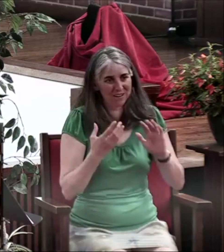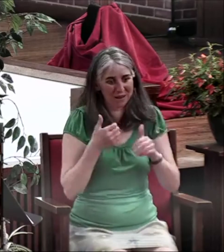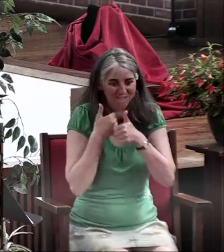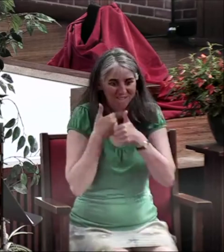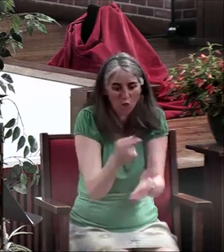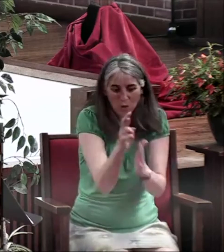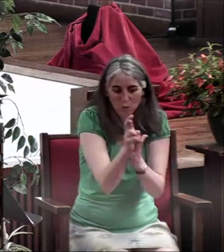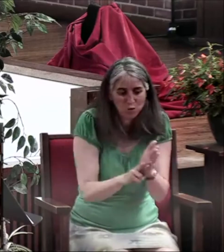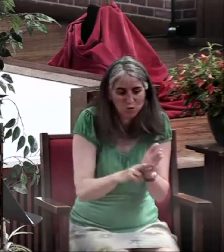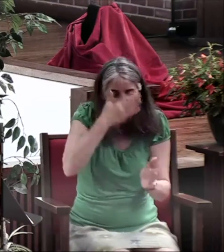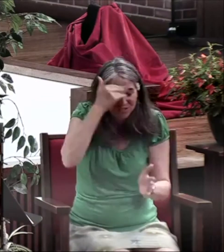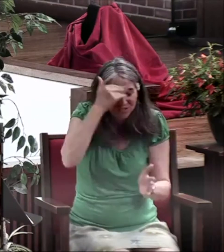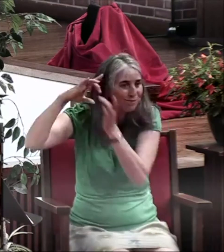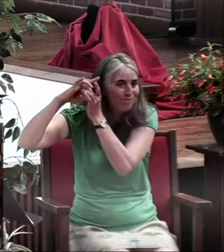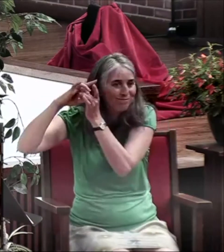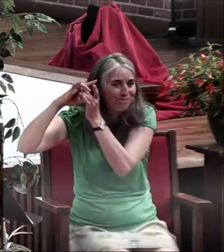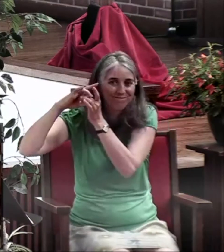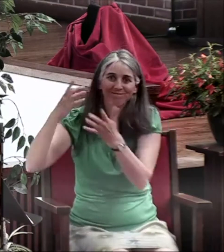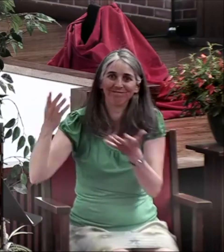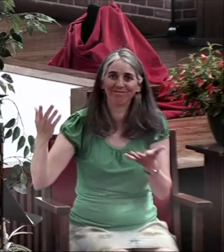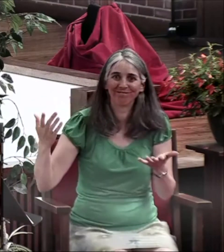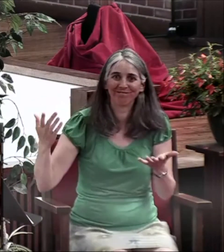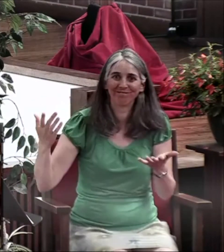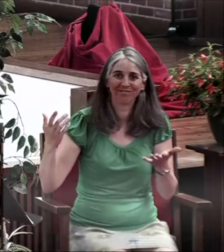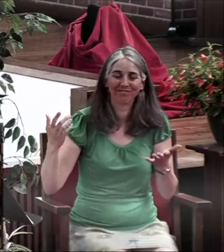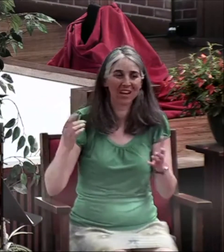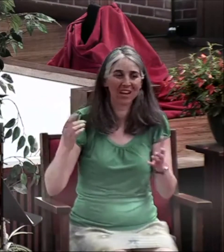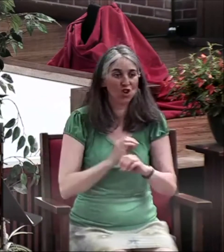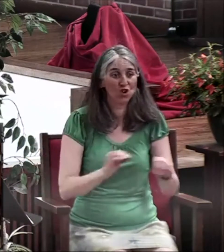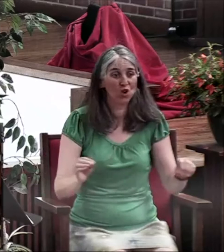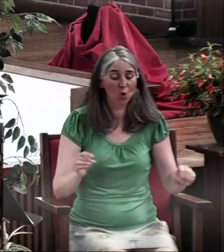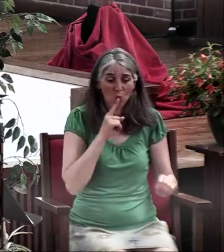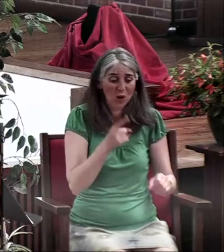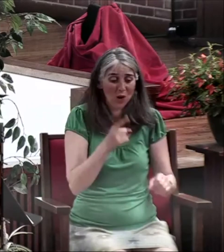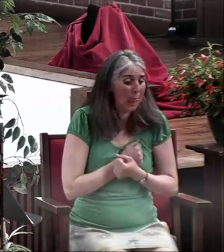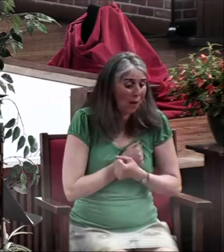Even if there has been a total absence of real charity and faith."